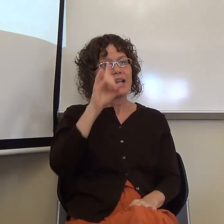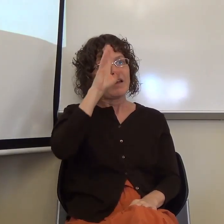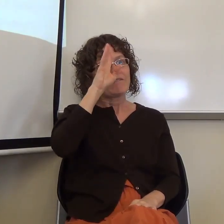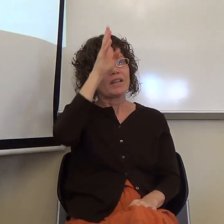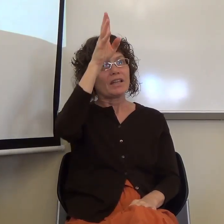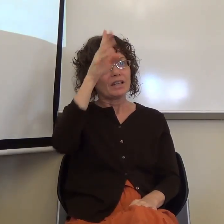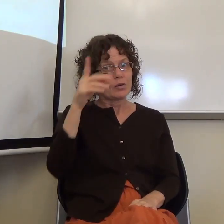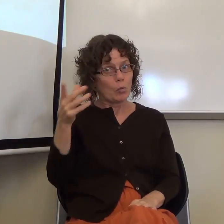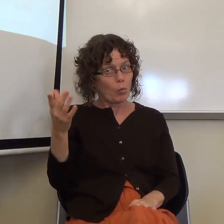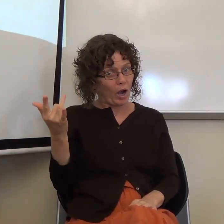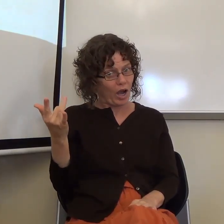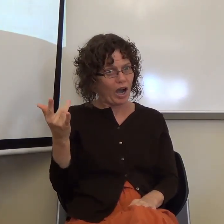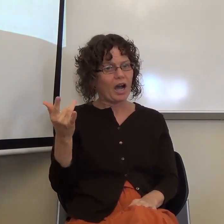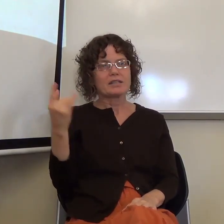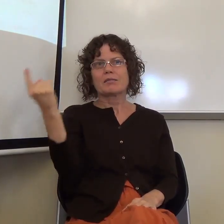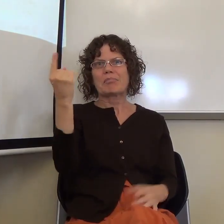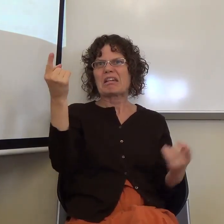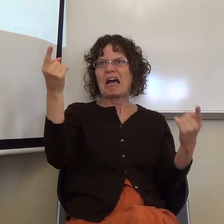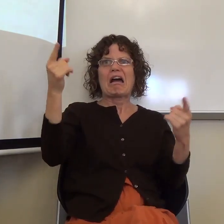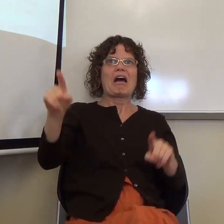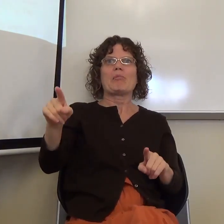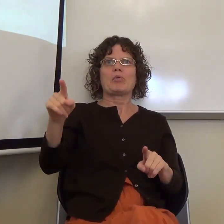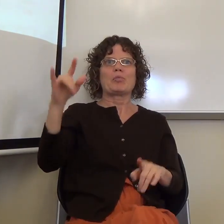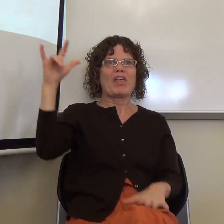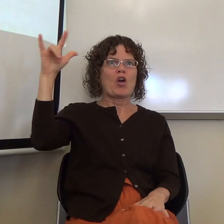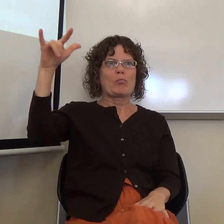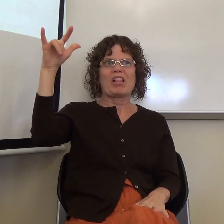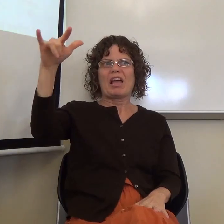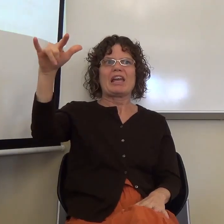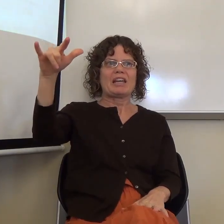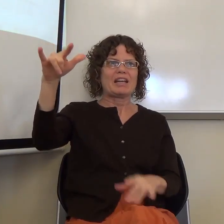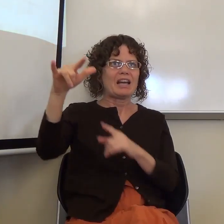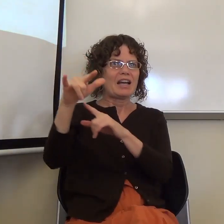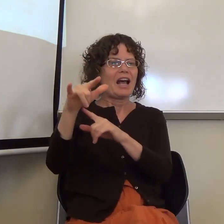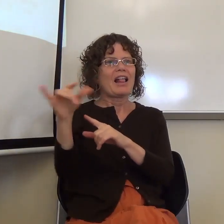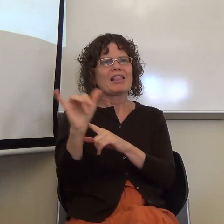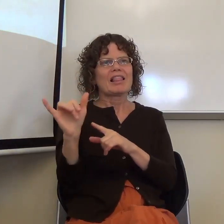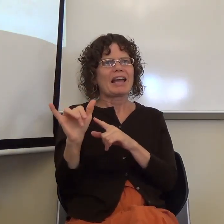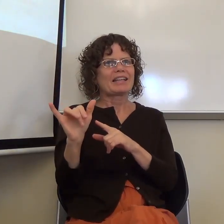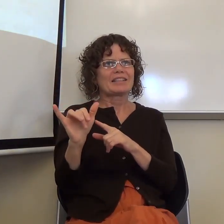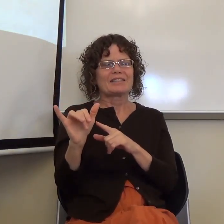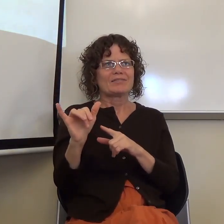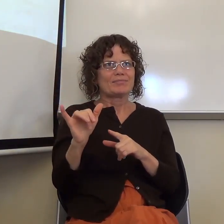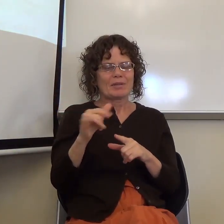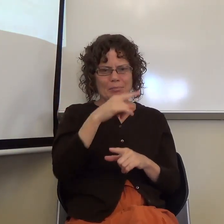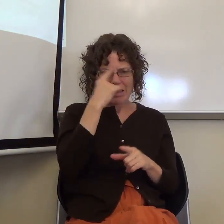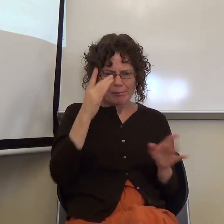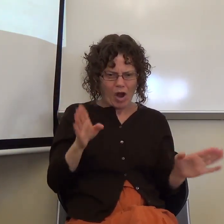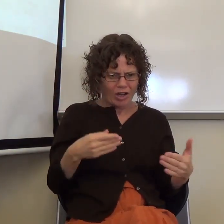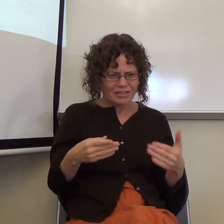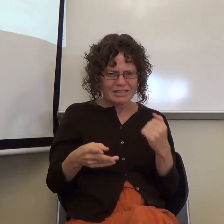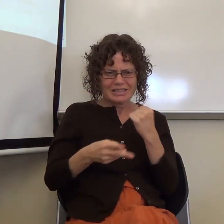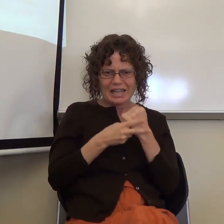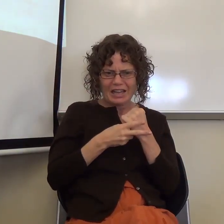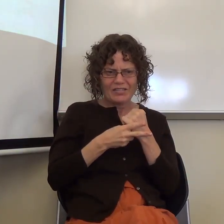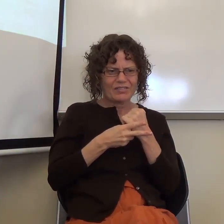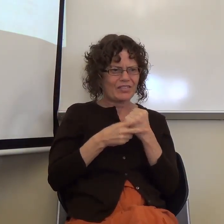plane, these black boxes are like safes. They're supposed to be watertight, airtight, indestructible. They're on every